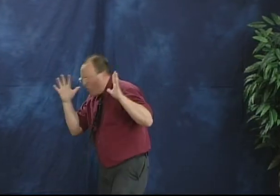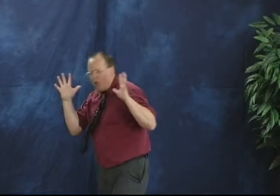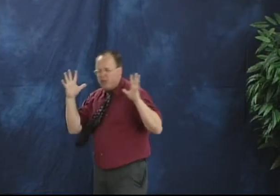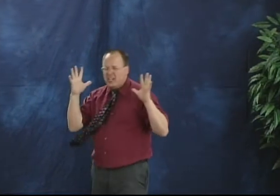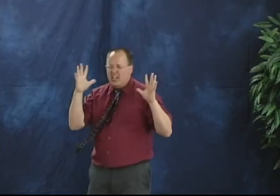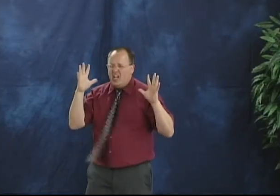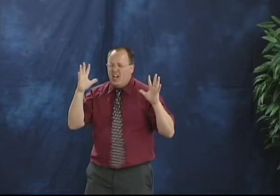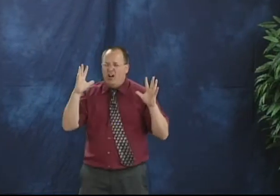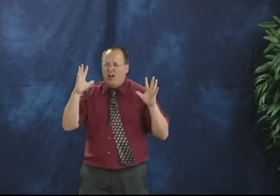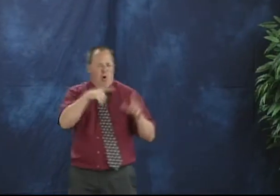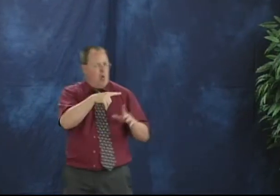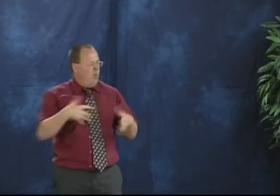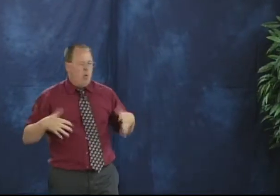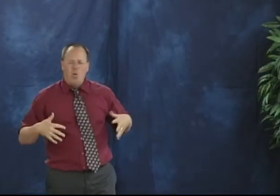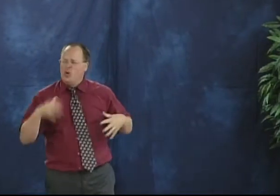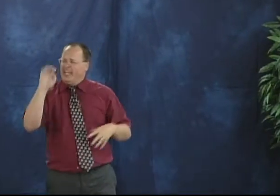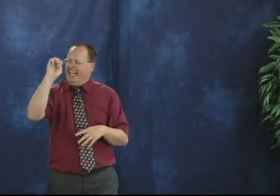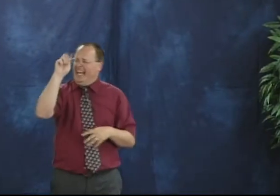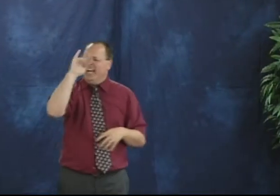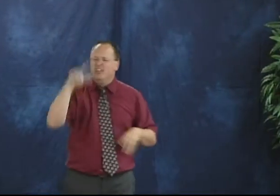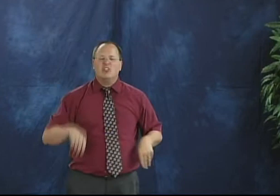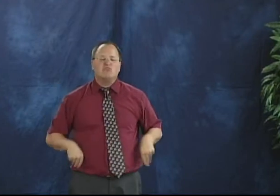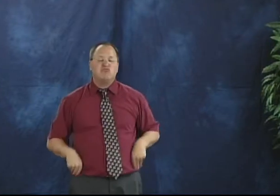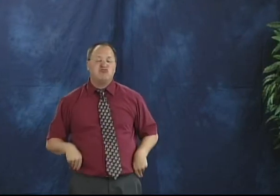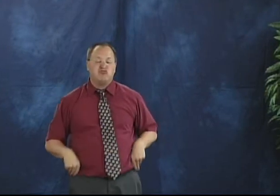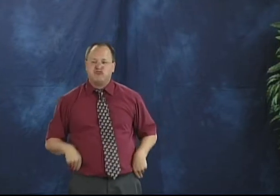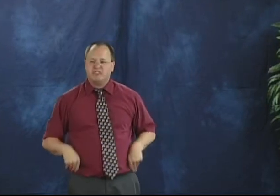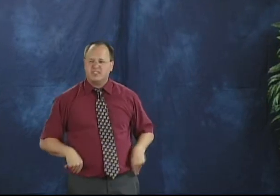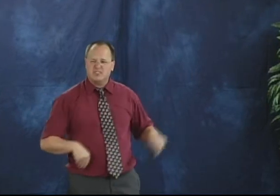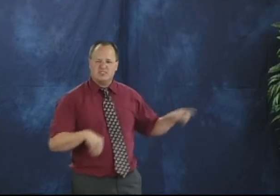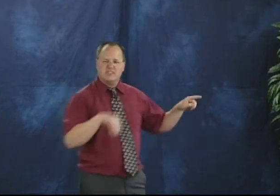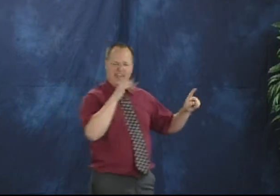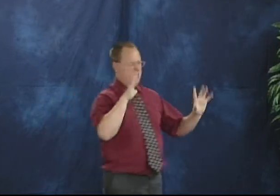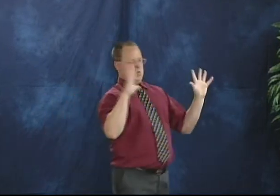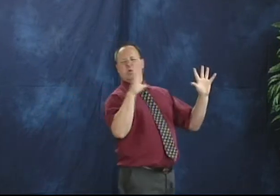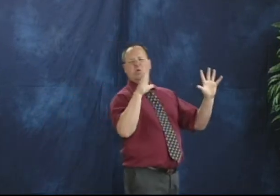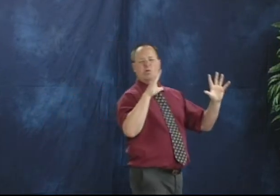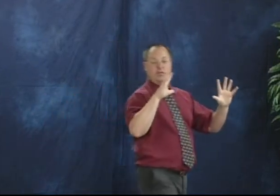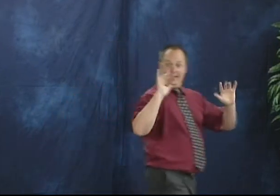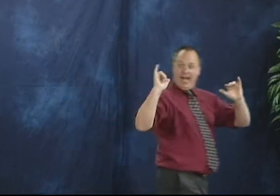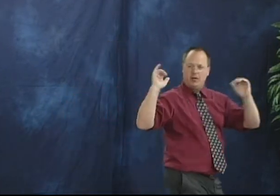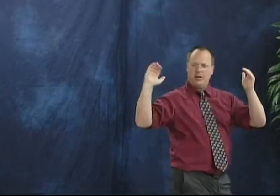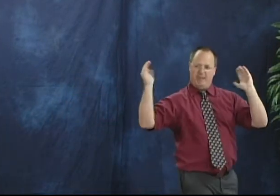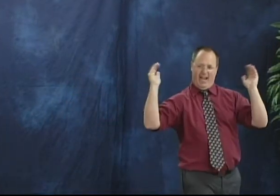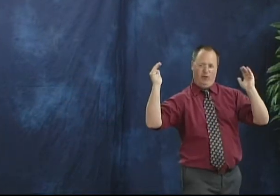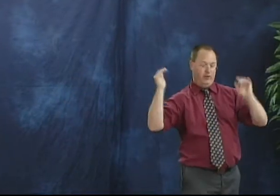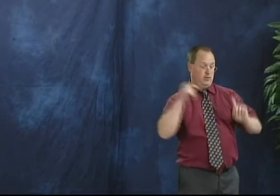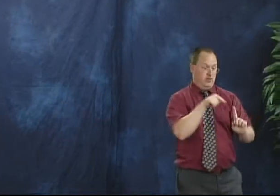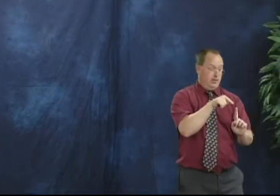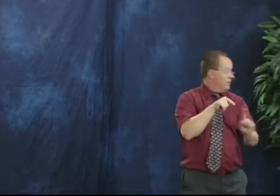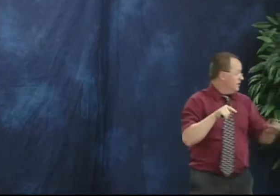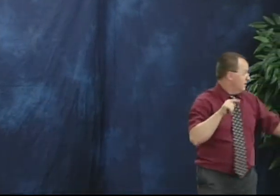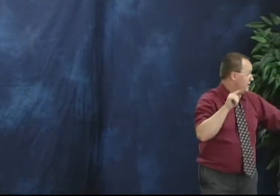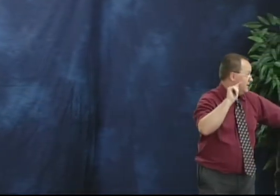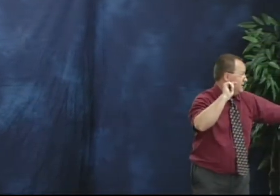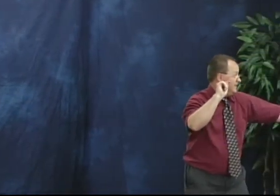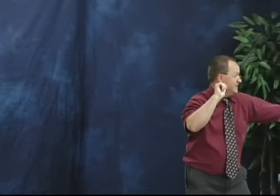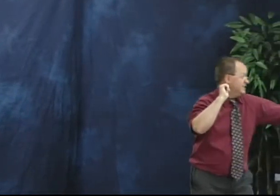People hated the very mention of the tax collectors, and they hated the tax collectors who were evil and pocketed money on the